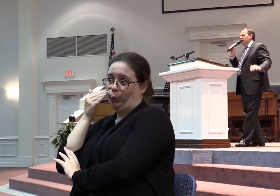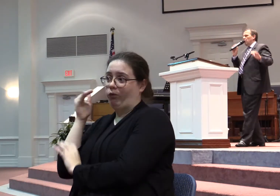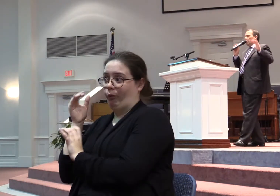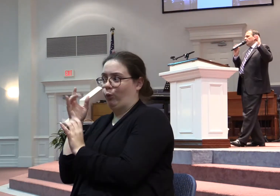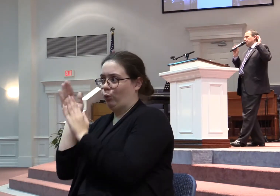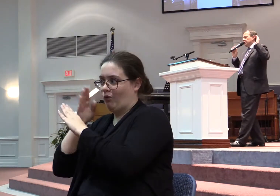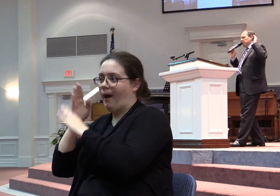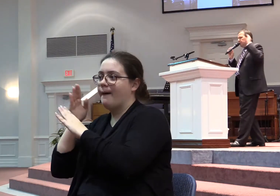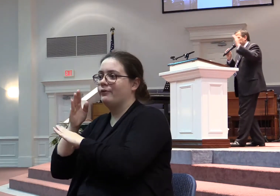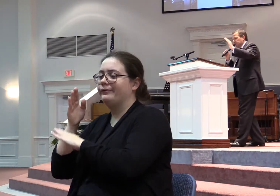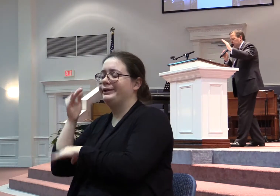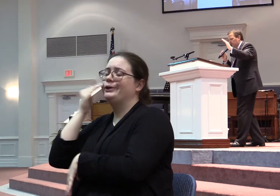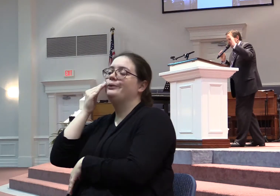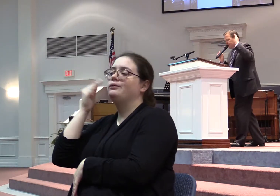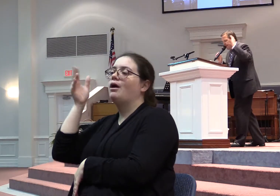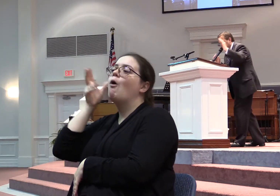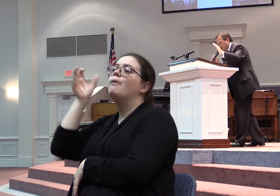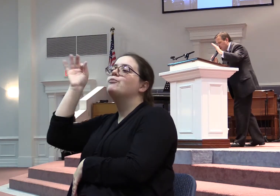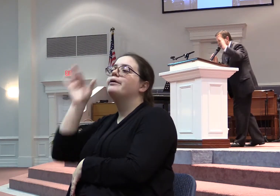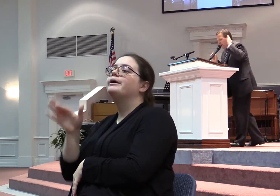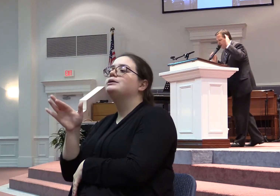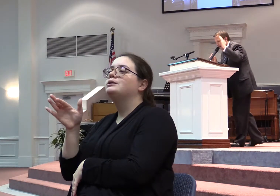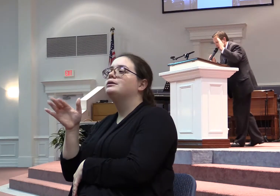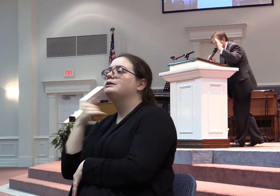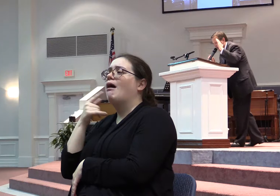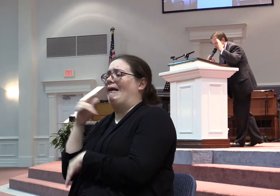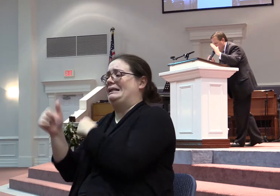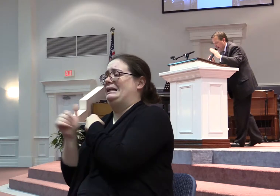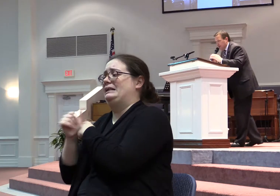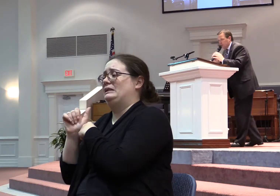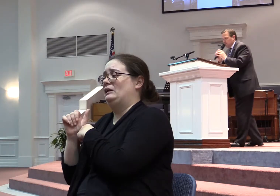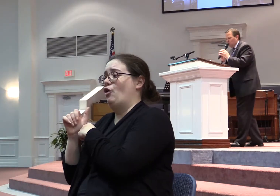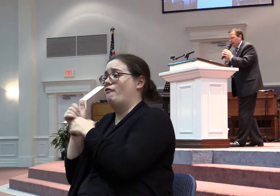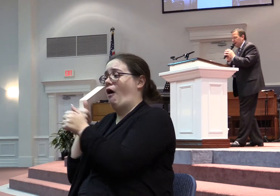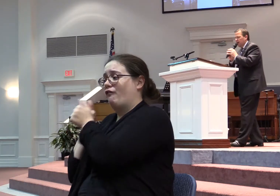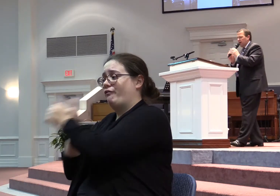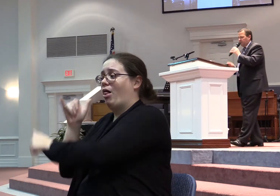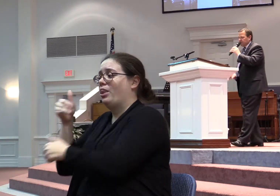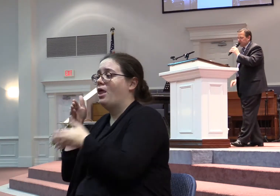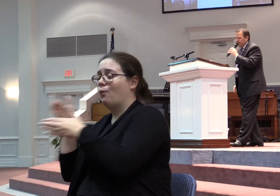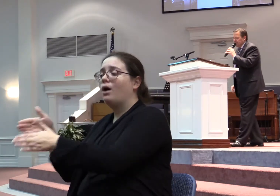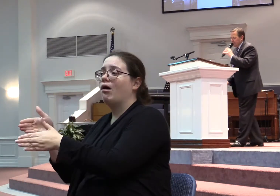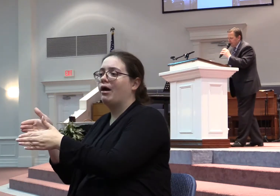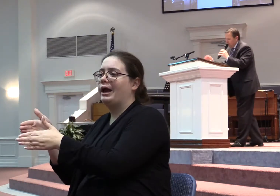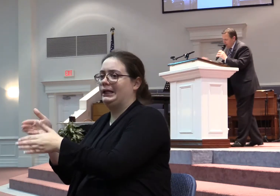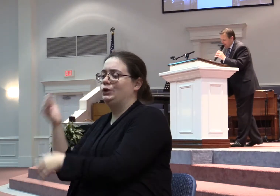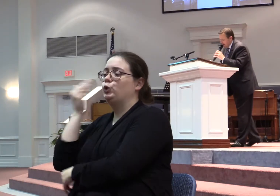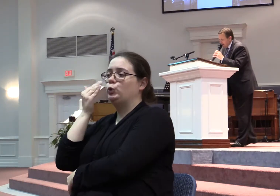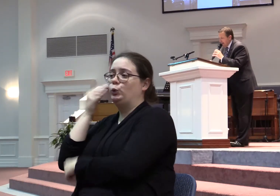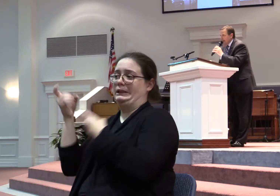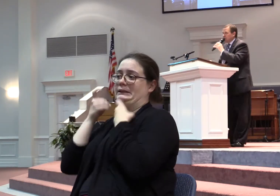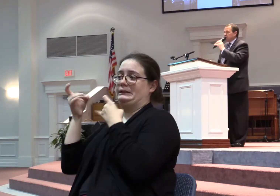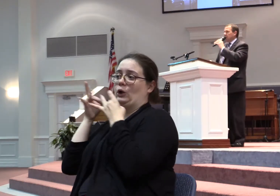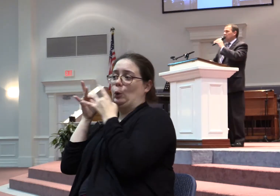though he had heard the preacher preach about the danger of getting on that path, he was aware of the sin and the